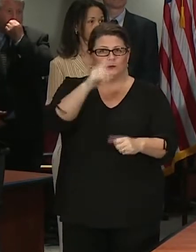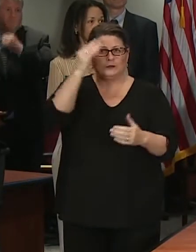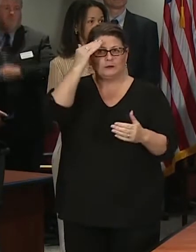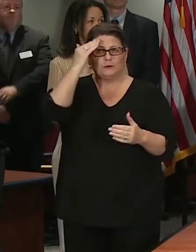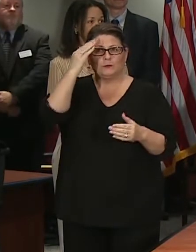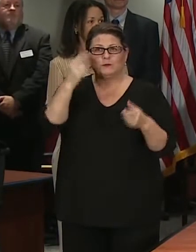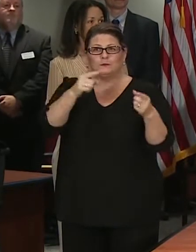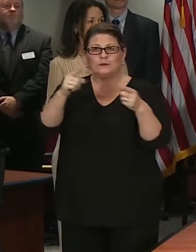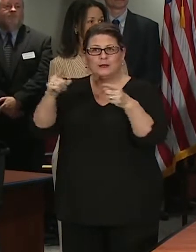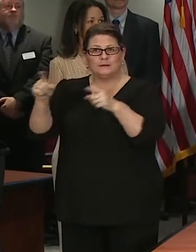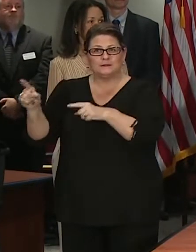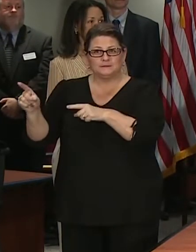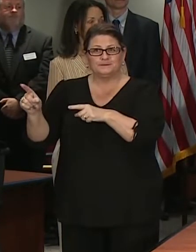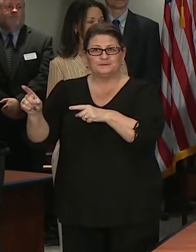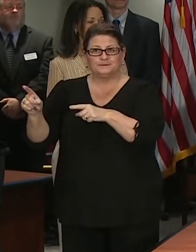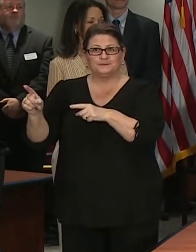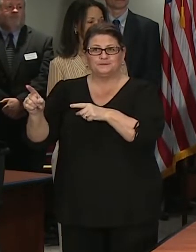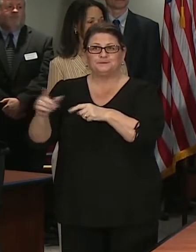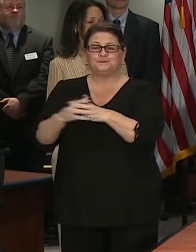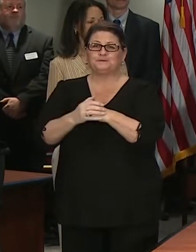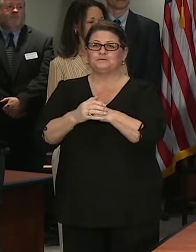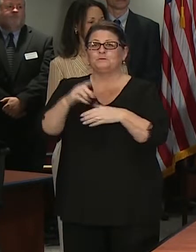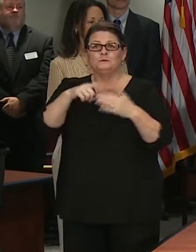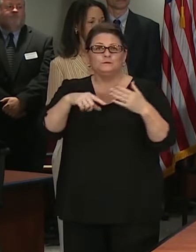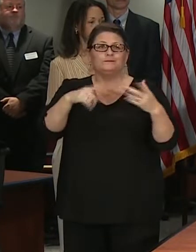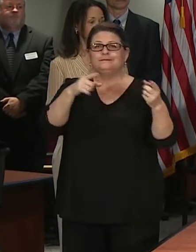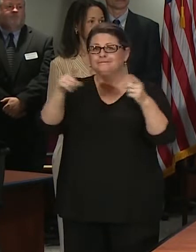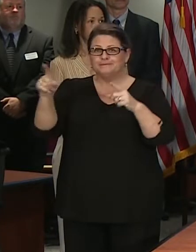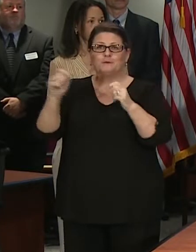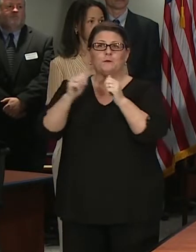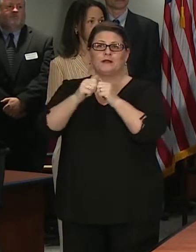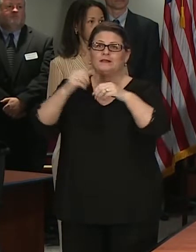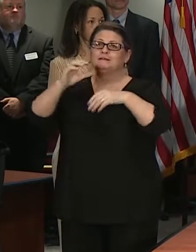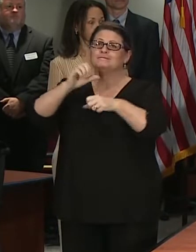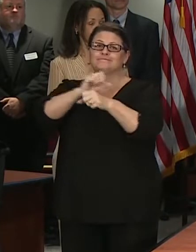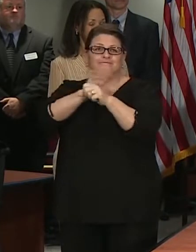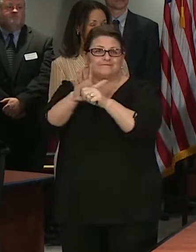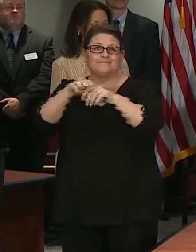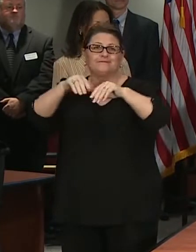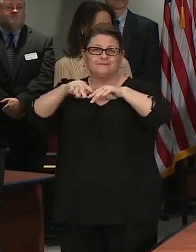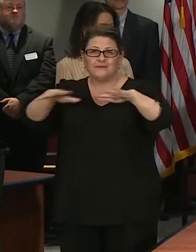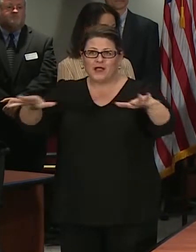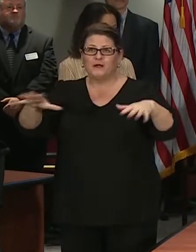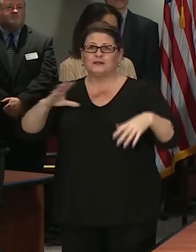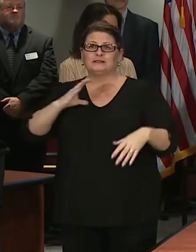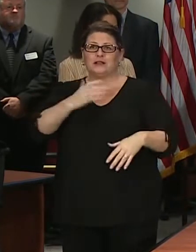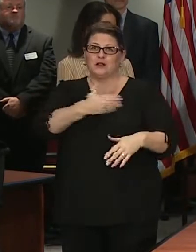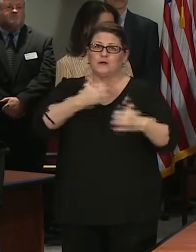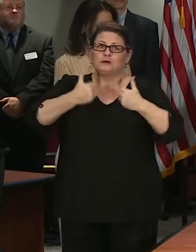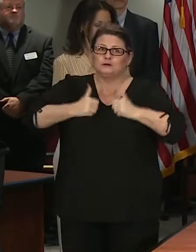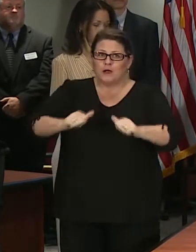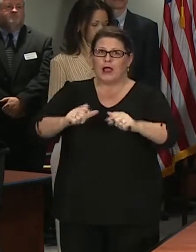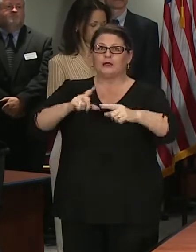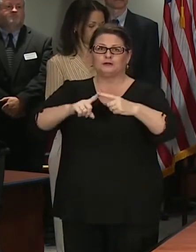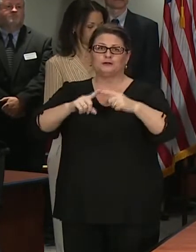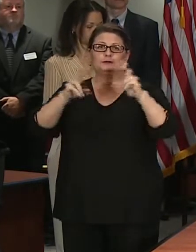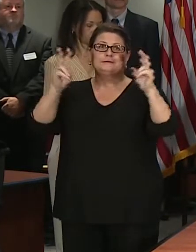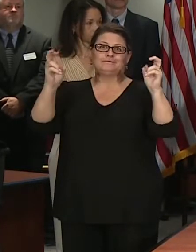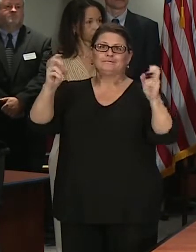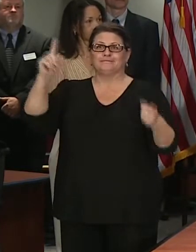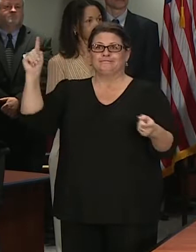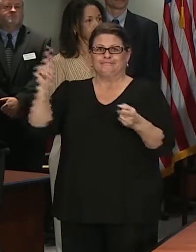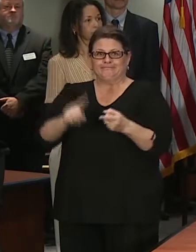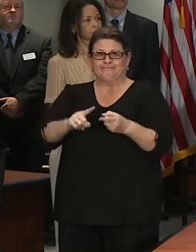date on the progress of the virus and the progress of our efforts to fight that virus